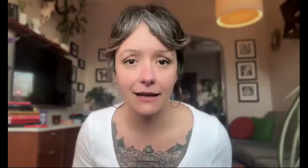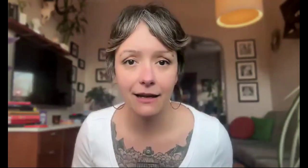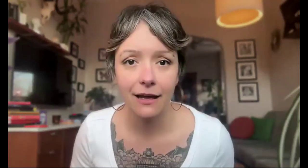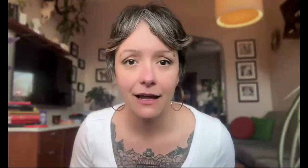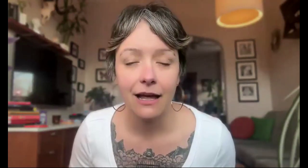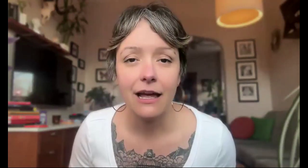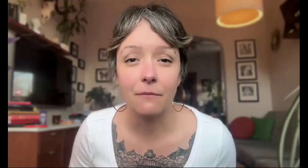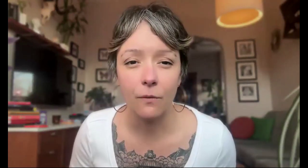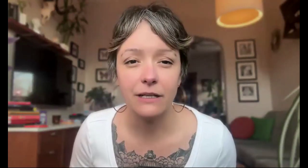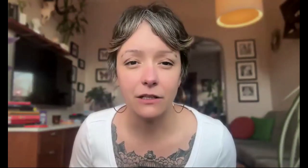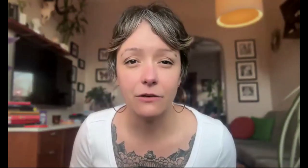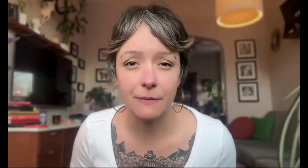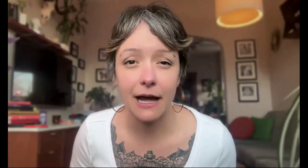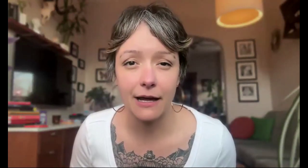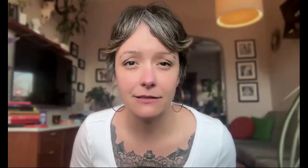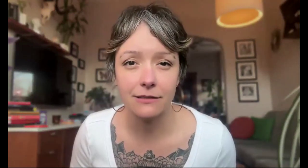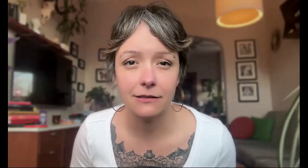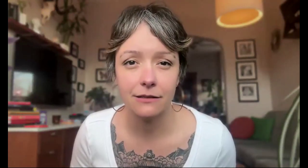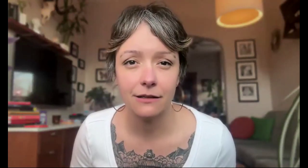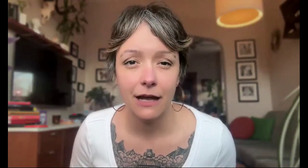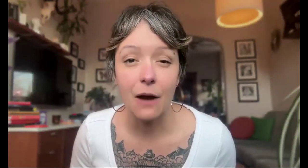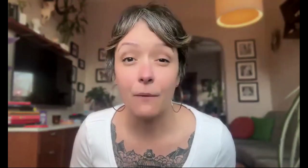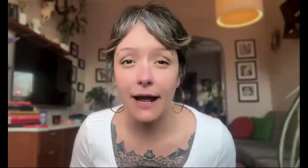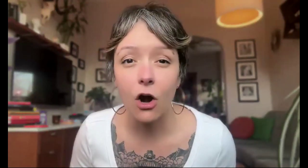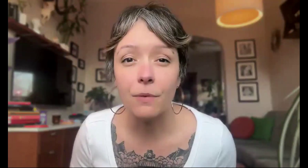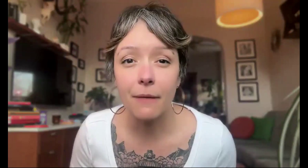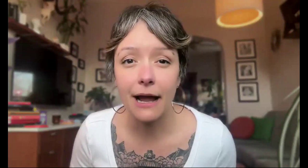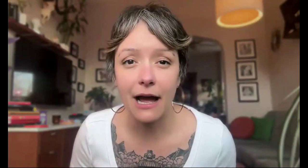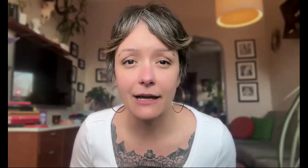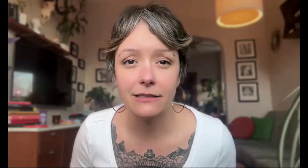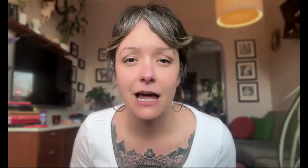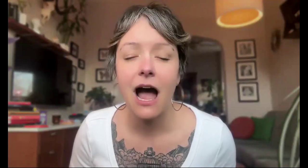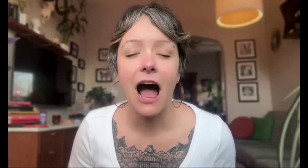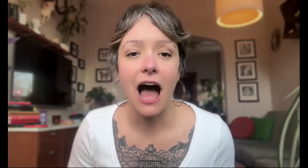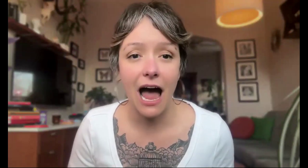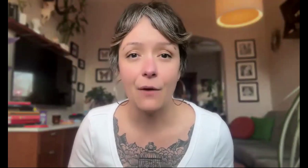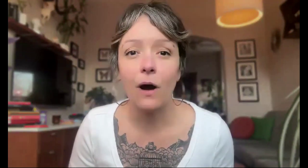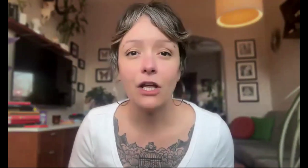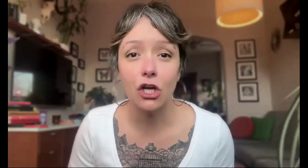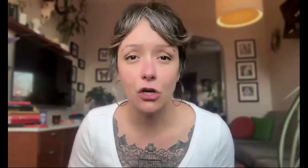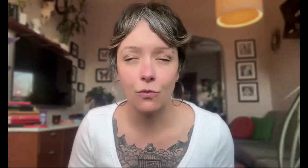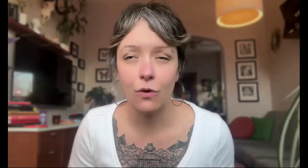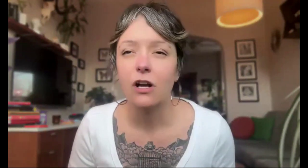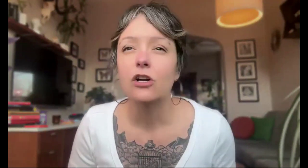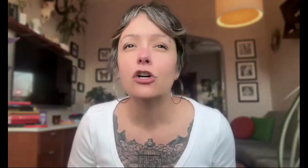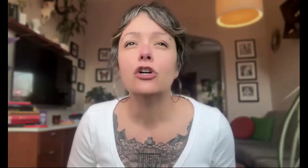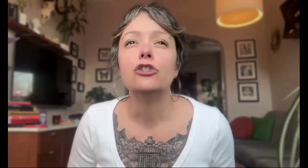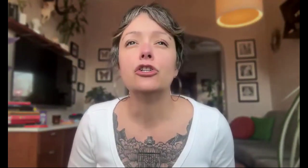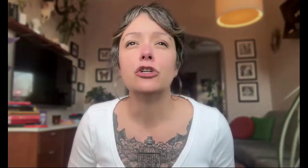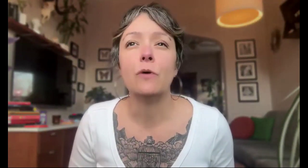I am going to close my eyes. And when I open my eyes, I want you to